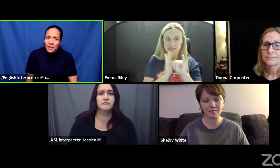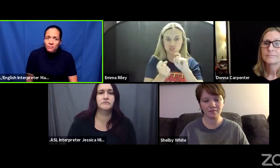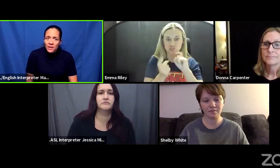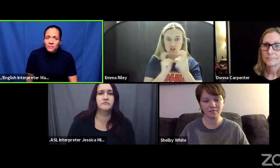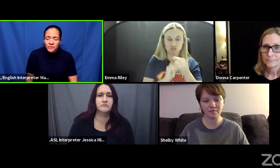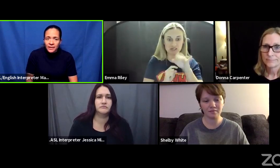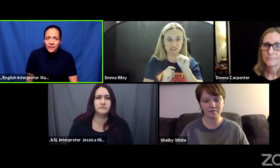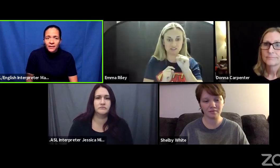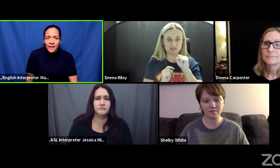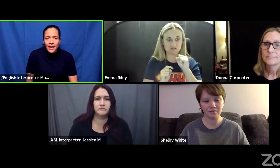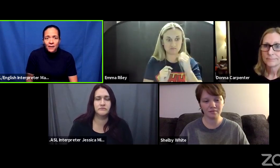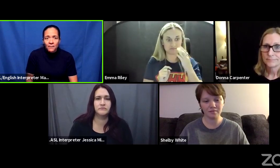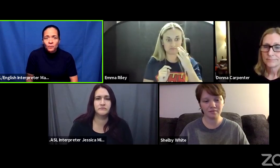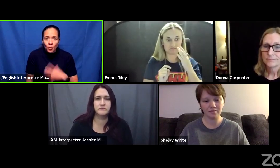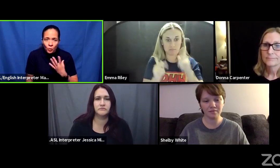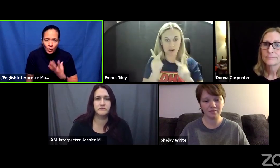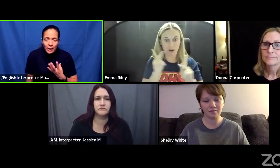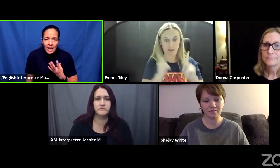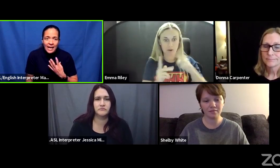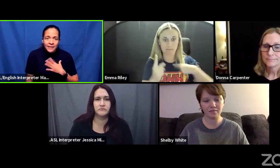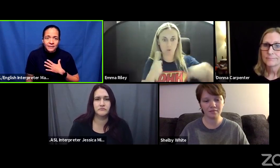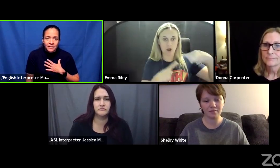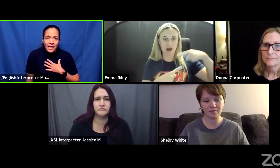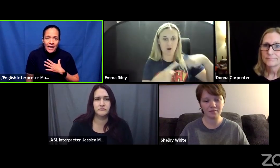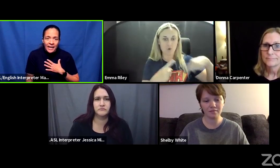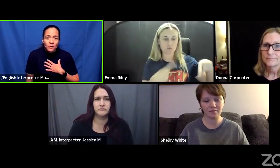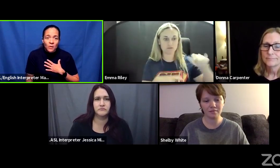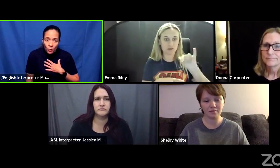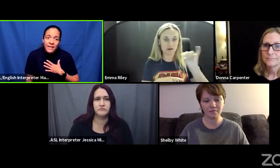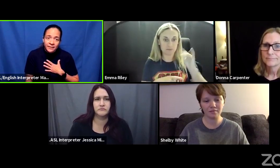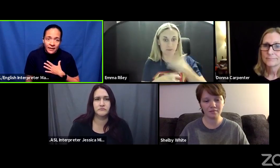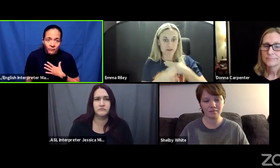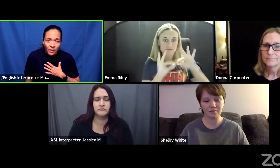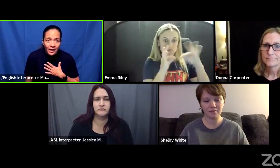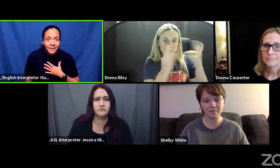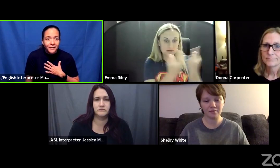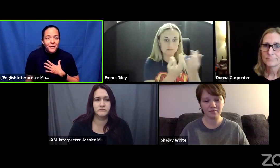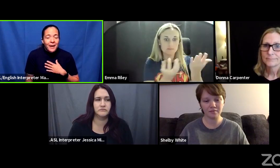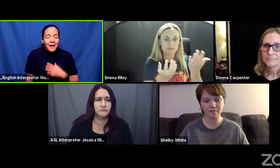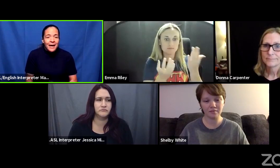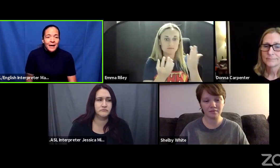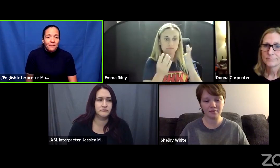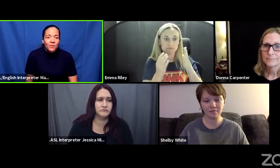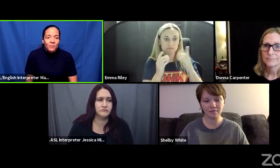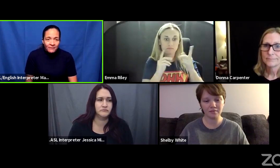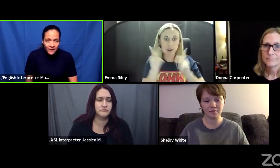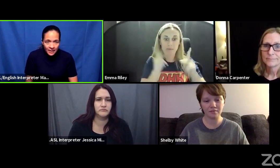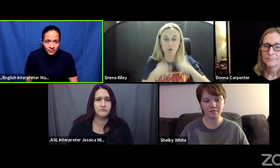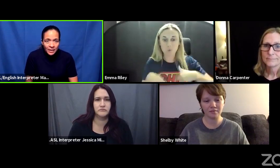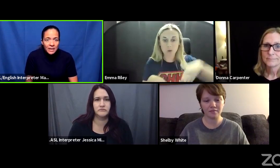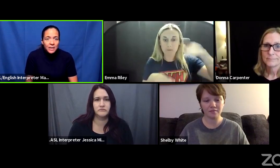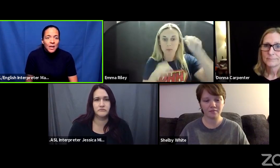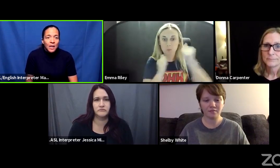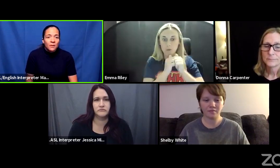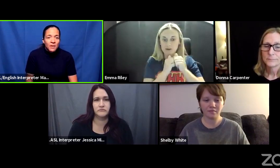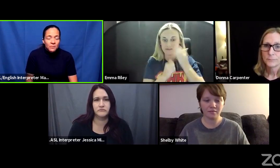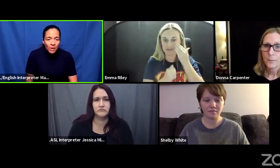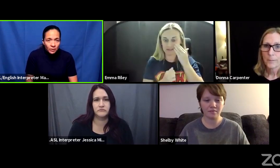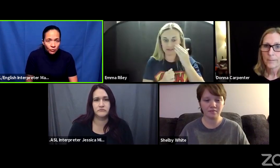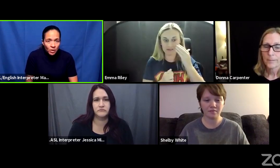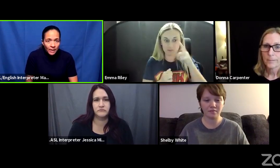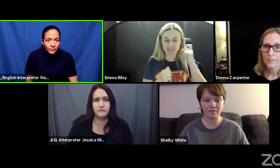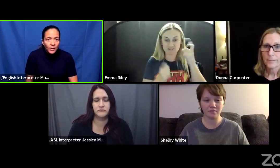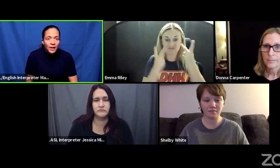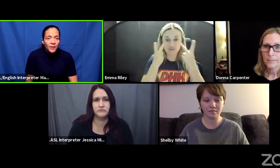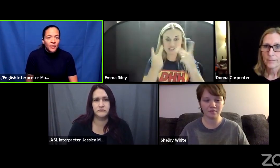for me when people didn't realize that I was deafblind. My family and the people